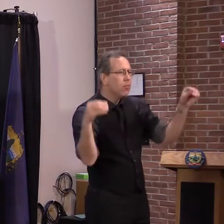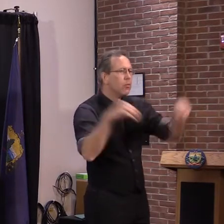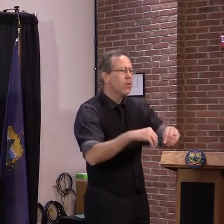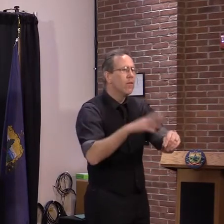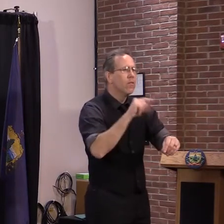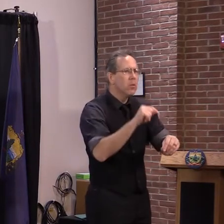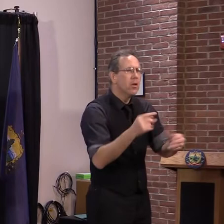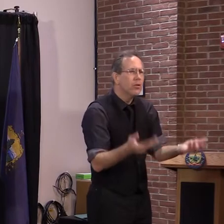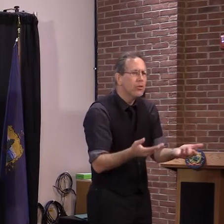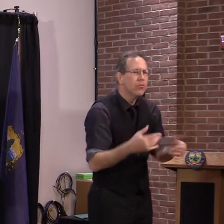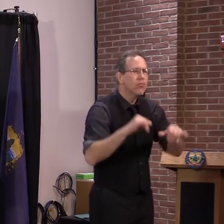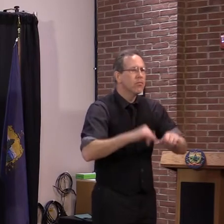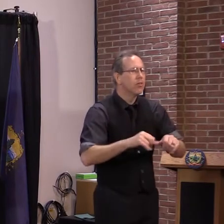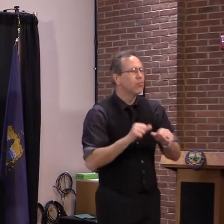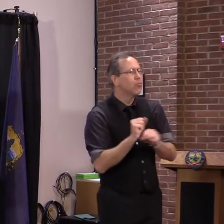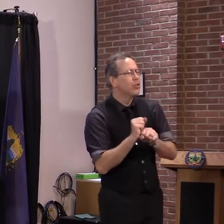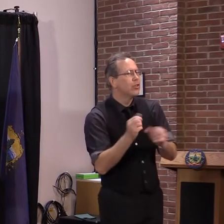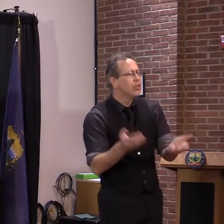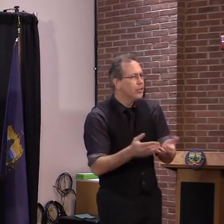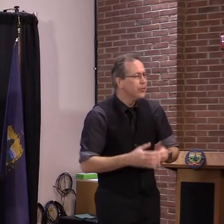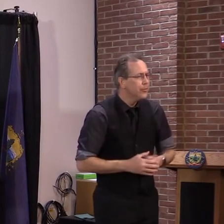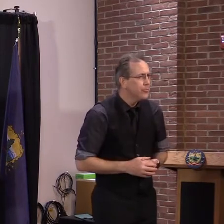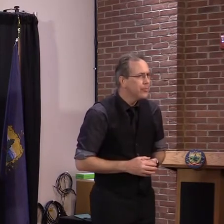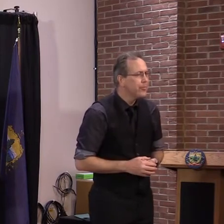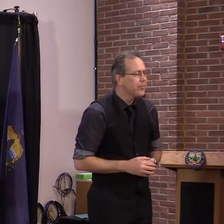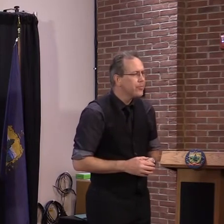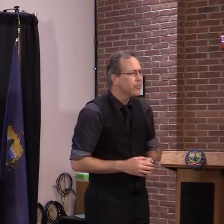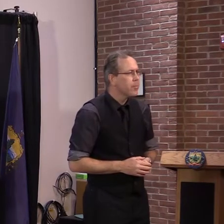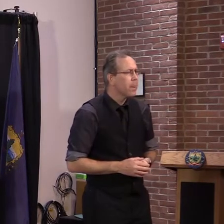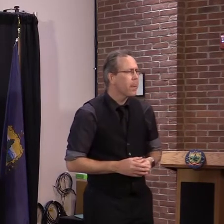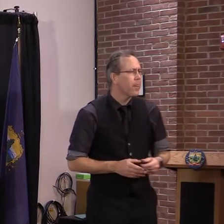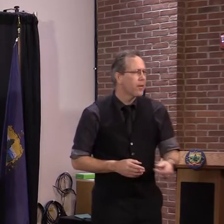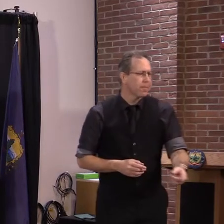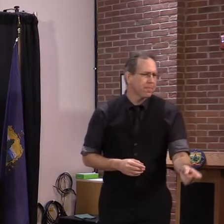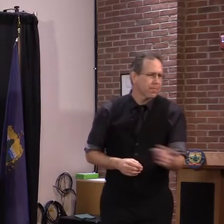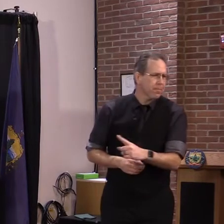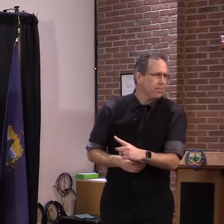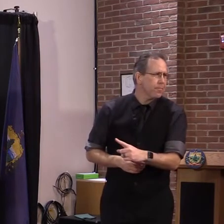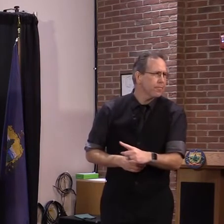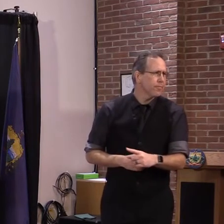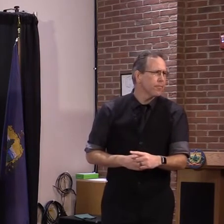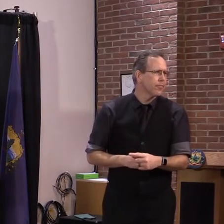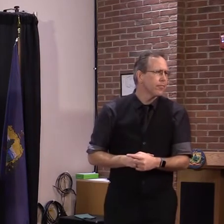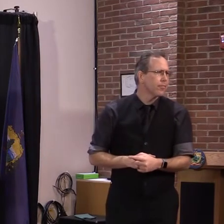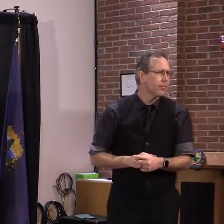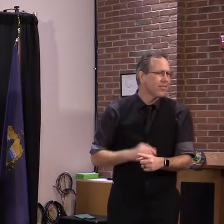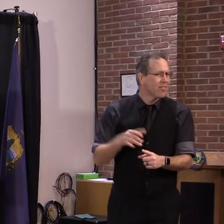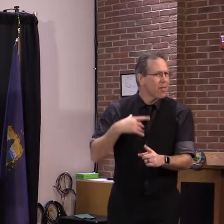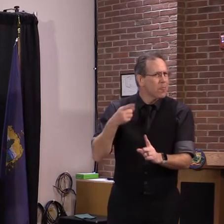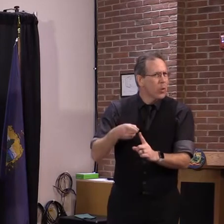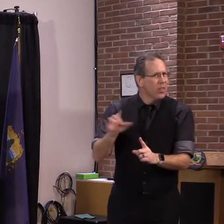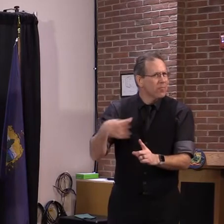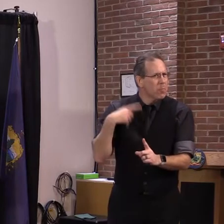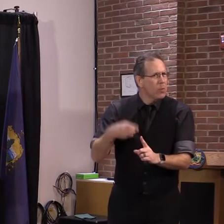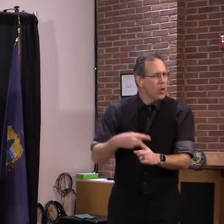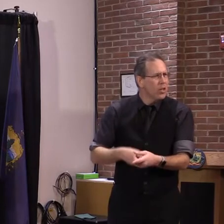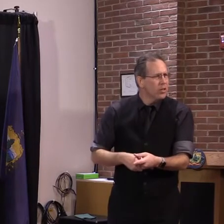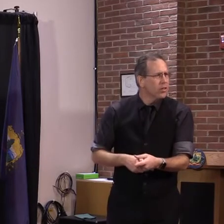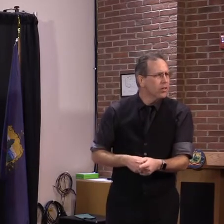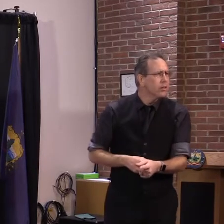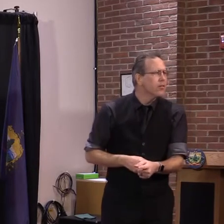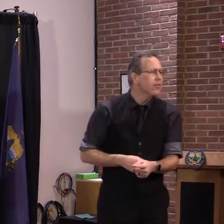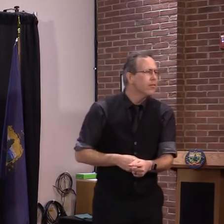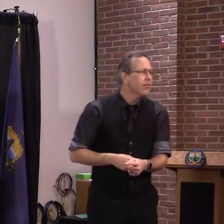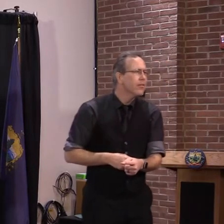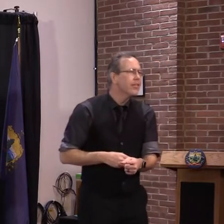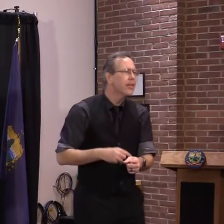more affordable. So that's the sort of the crux of it, because you could you know, you're talking about 10% of the